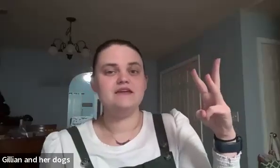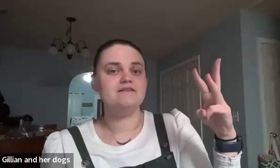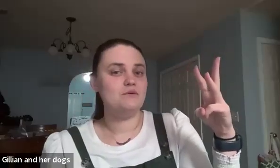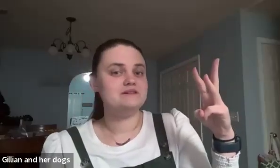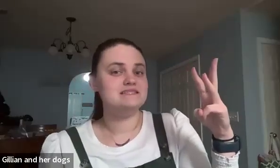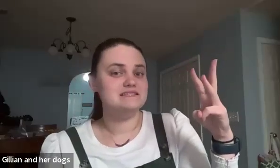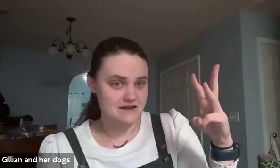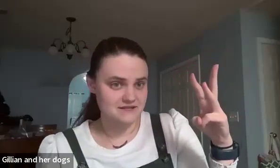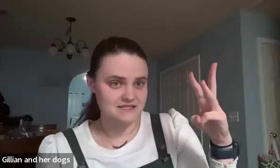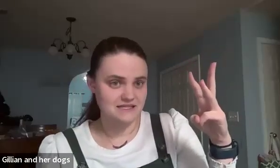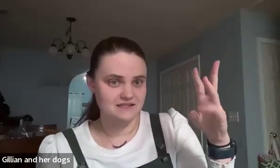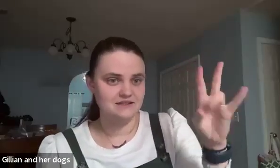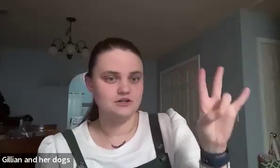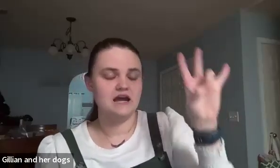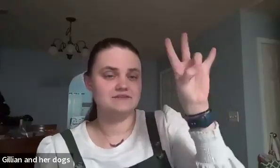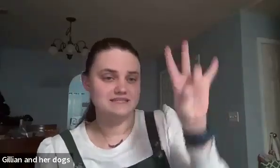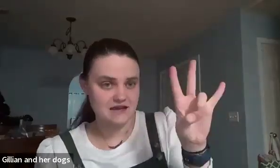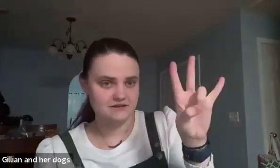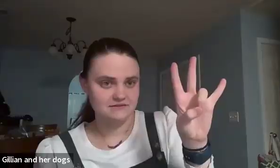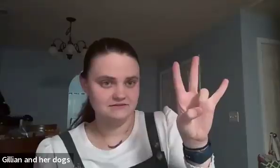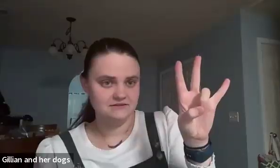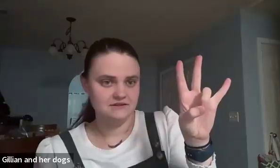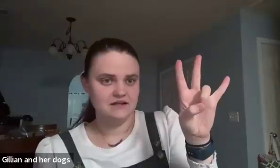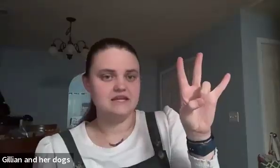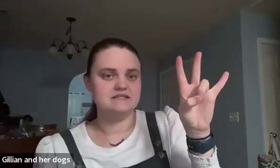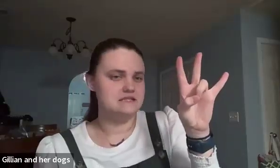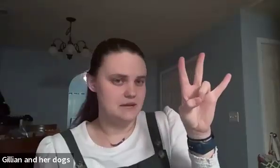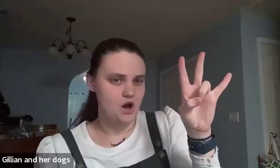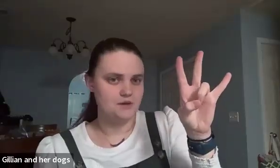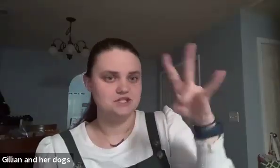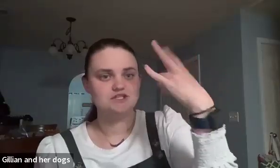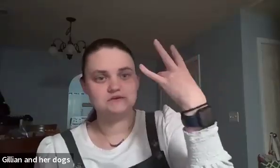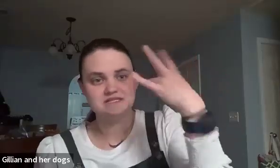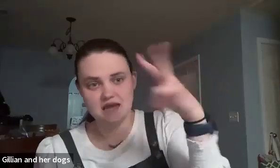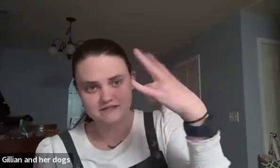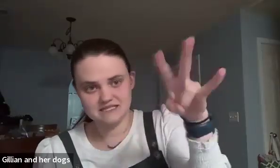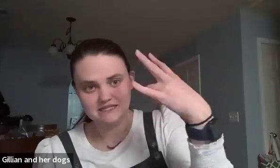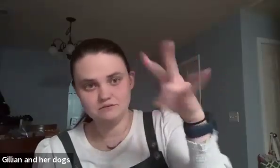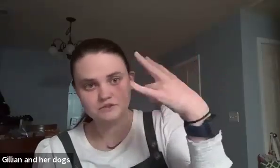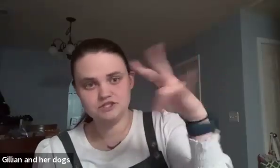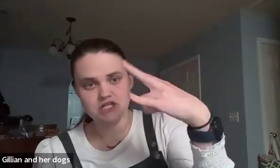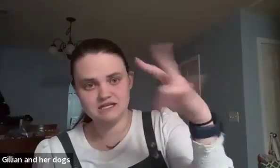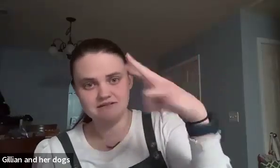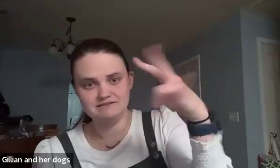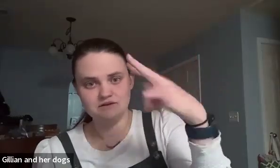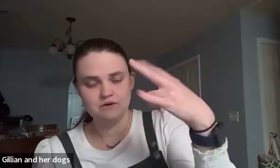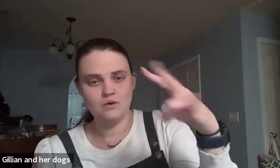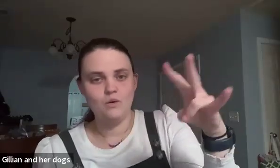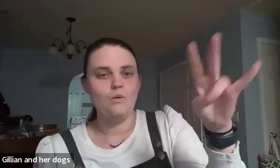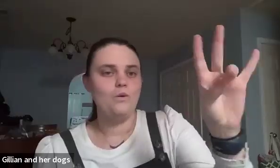Then for 17, you're going to have a 7, and it's the same option. So 17, where you shake it,